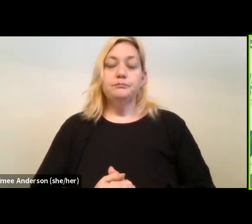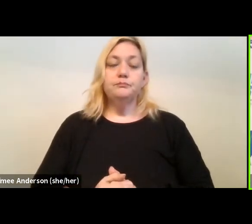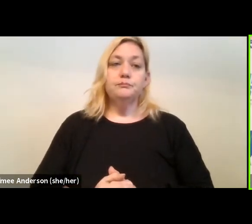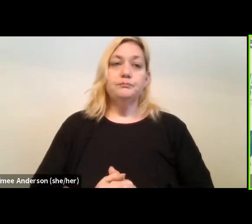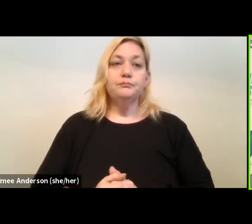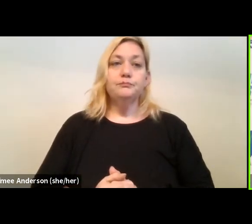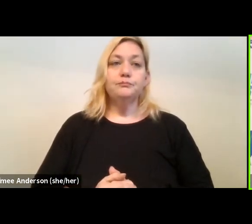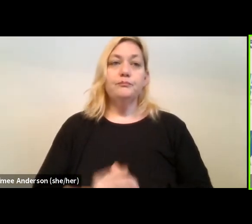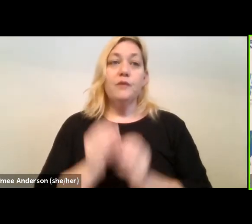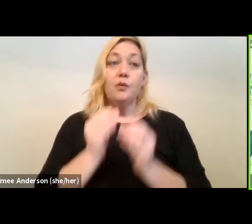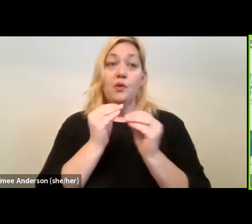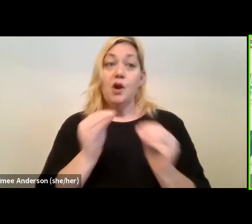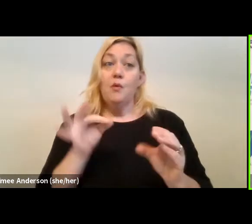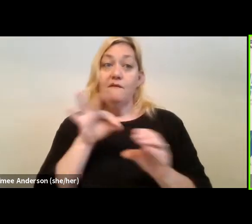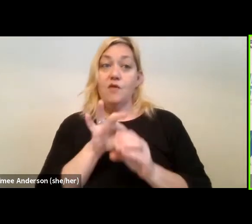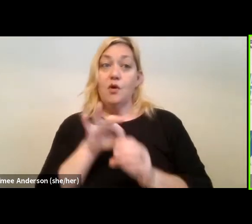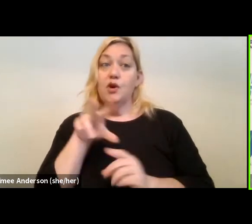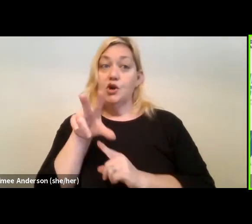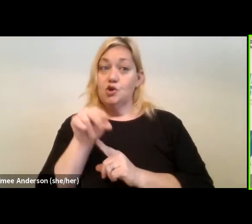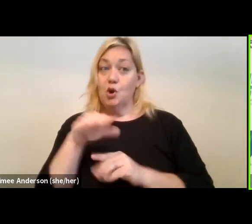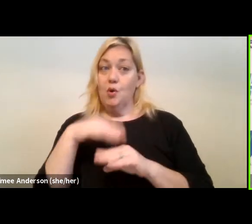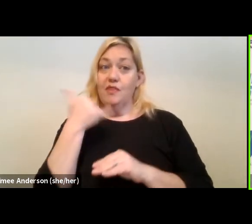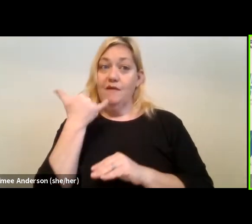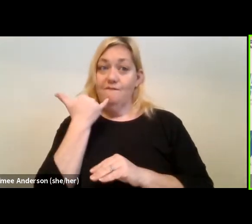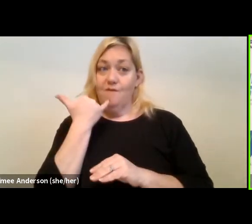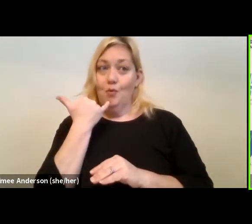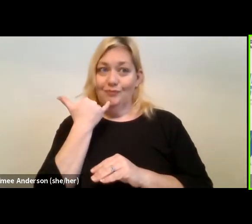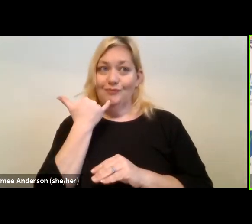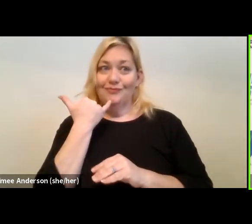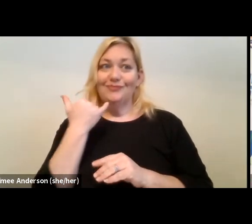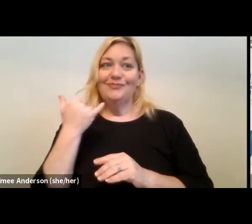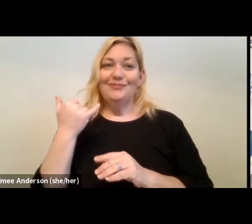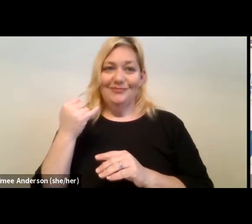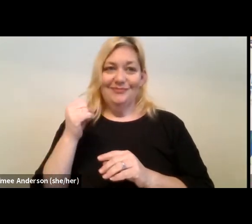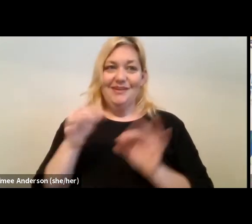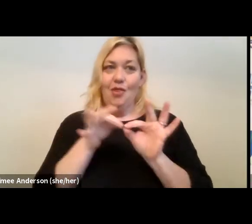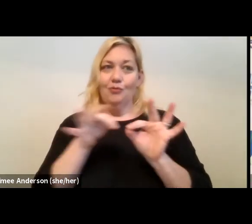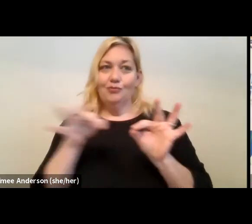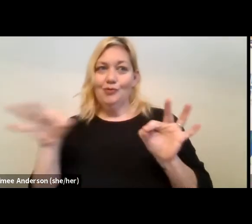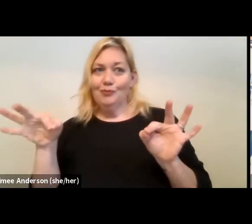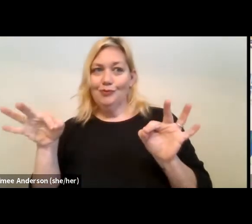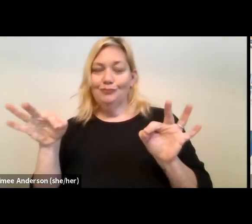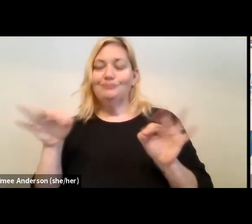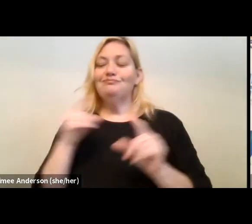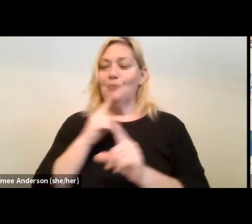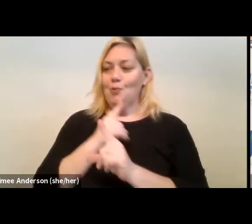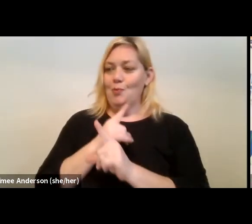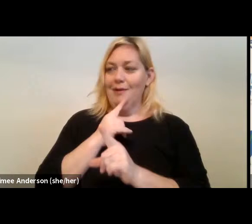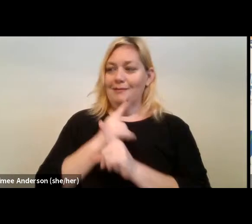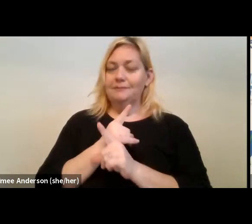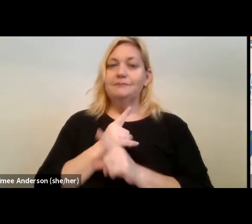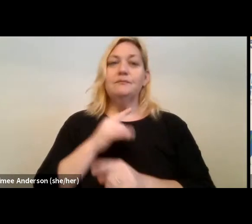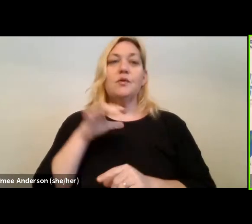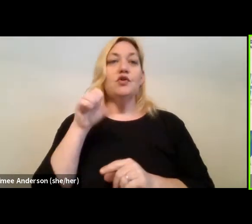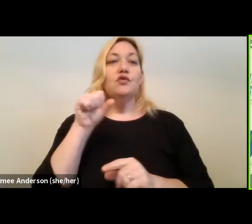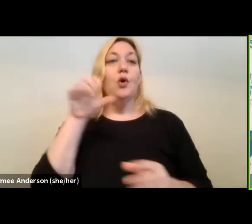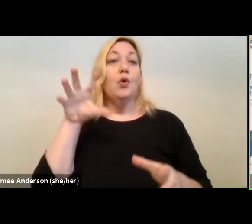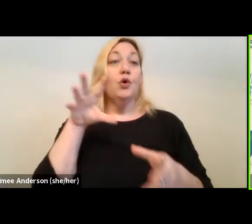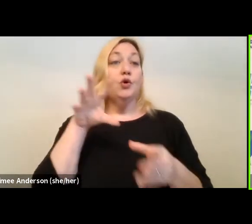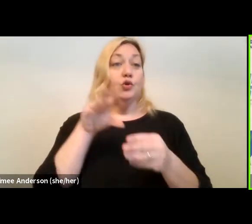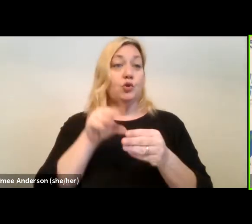We have no one voting no on the phone, I think is what so. Correct. All right, so with a total